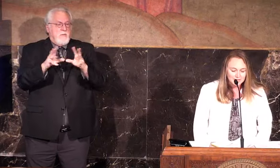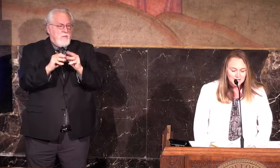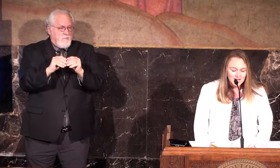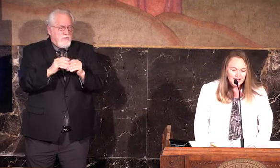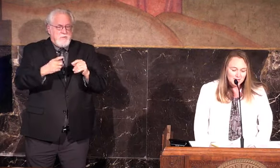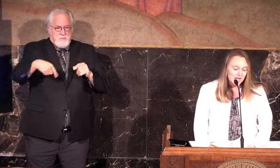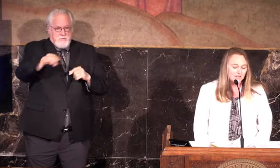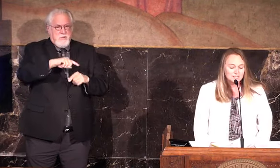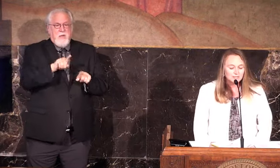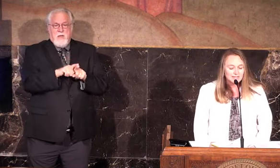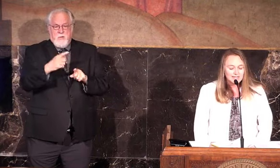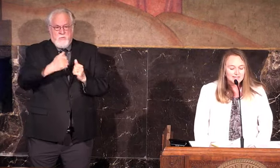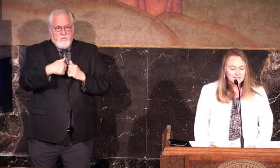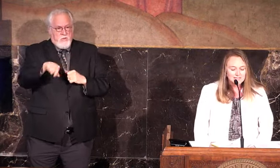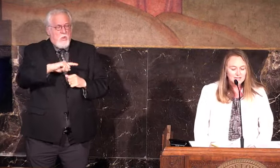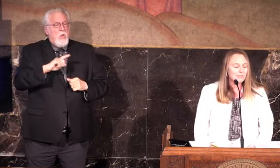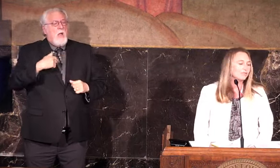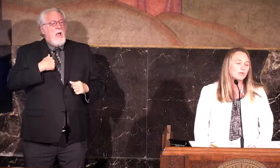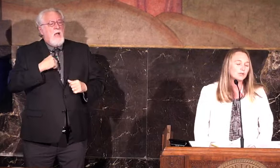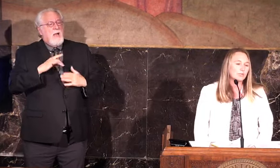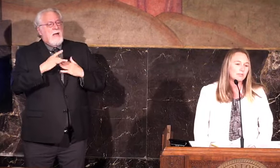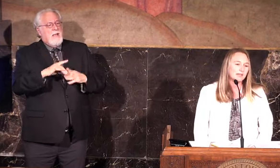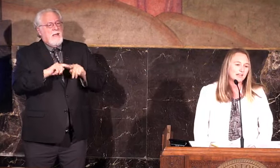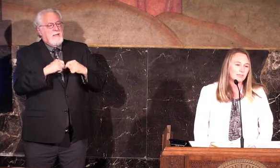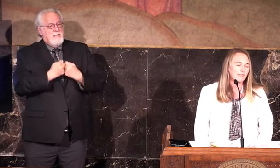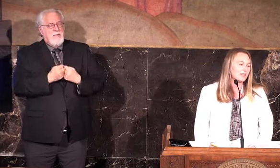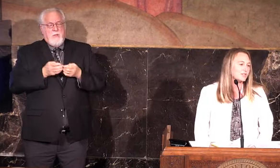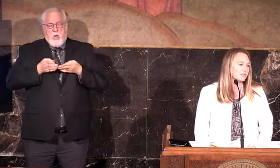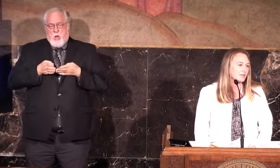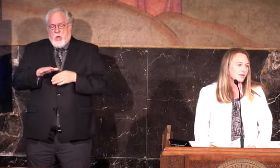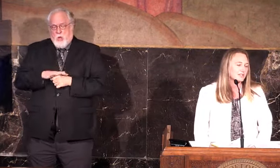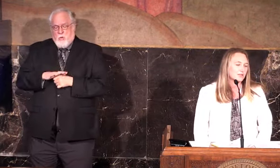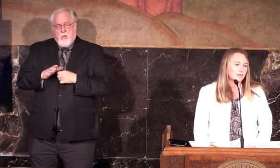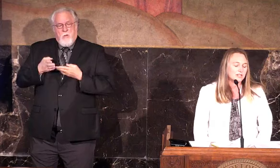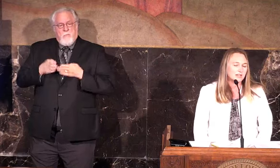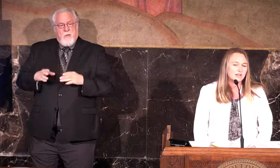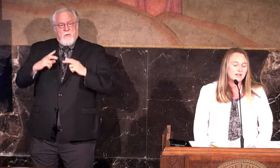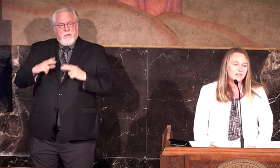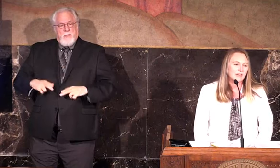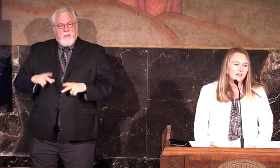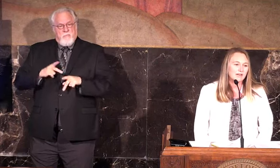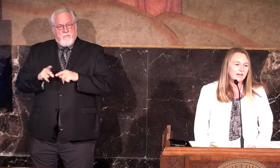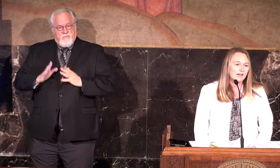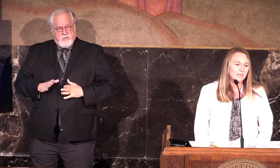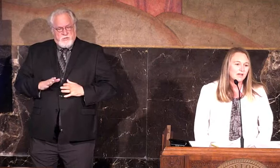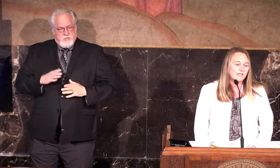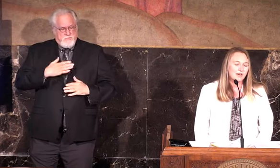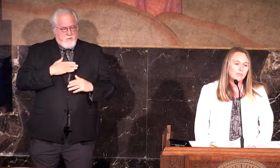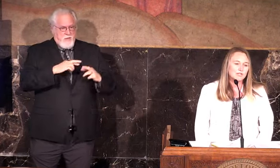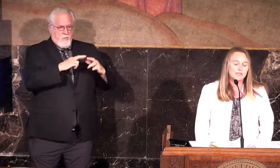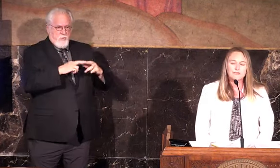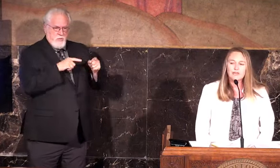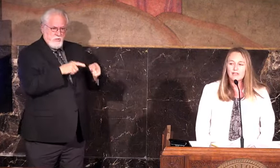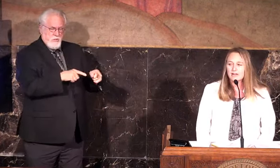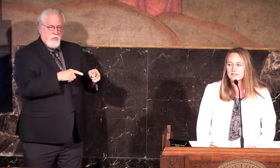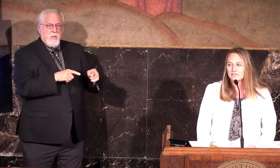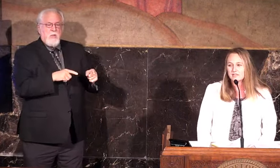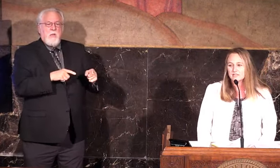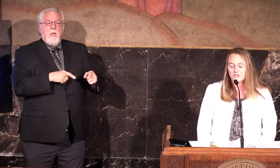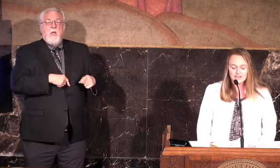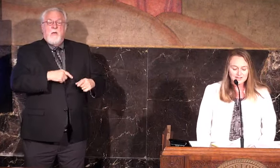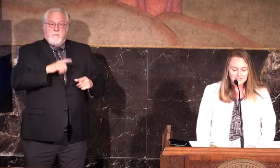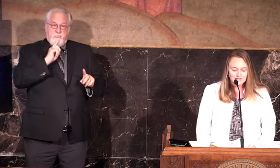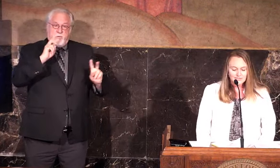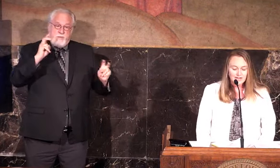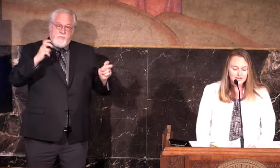frequently. I also lead a team of local public health professionals across the region that are very much on the front lines of